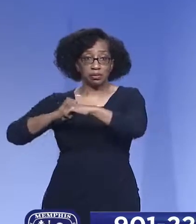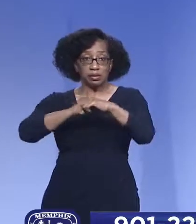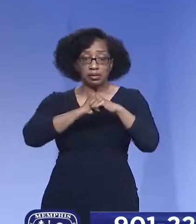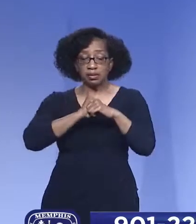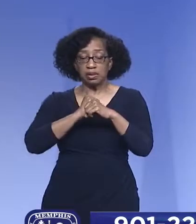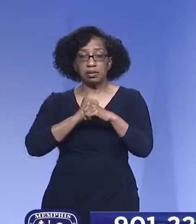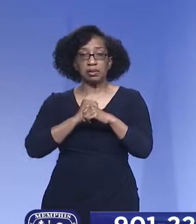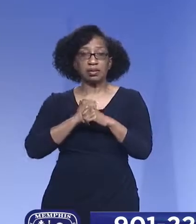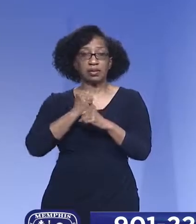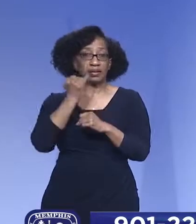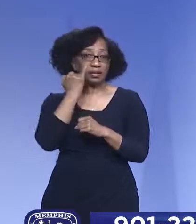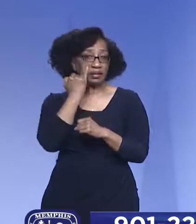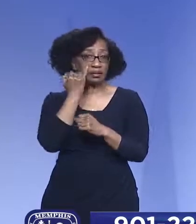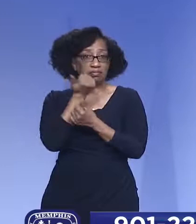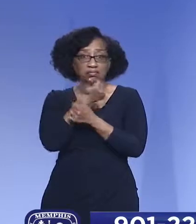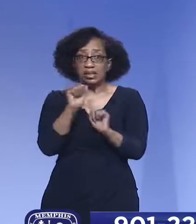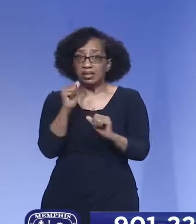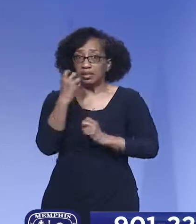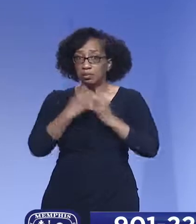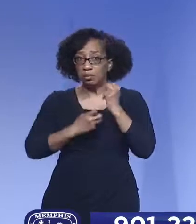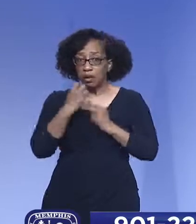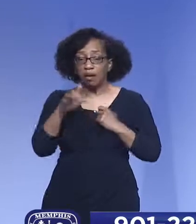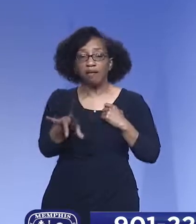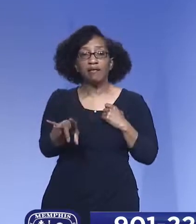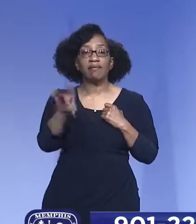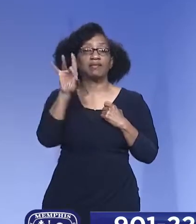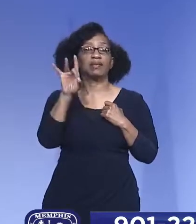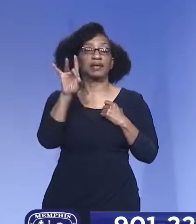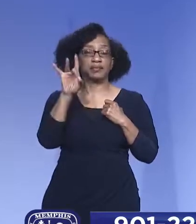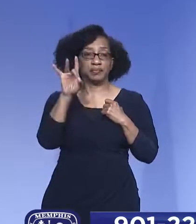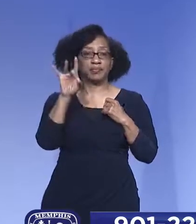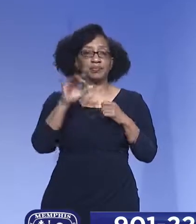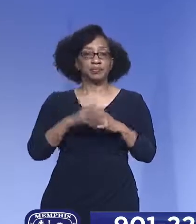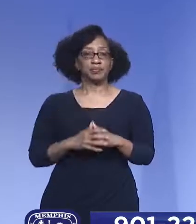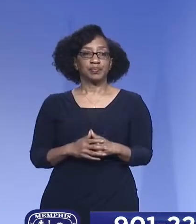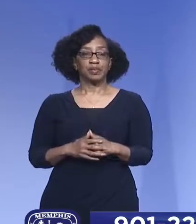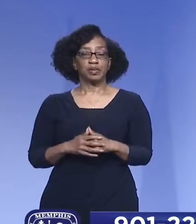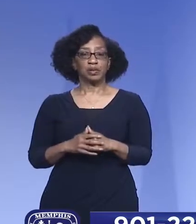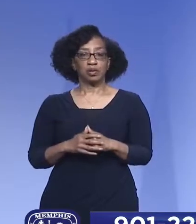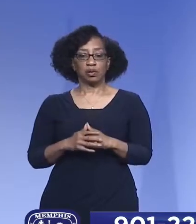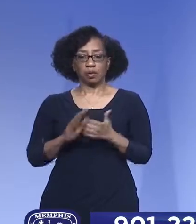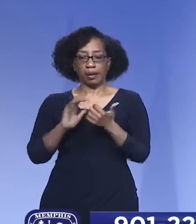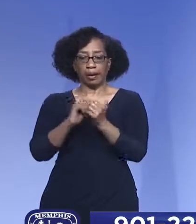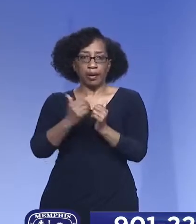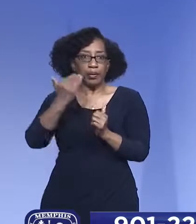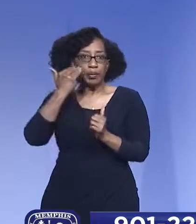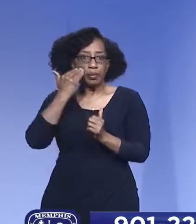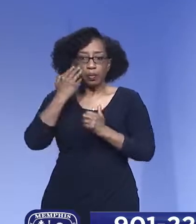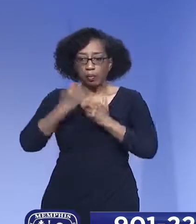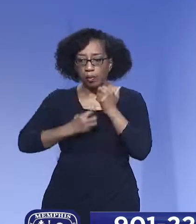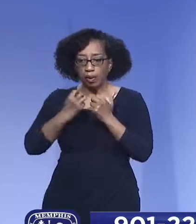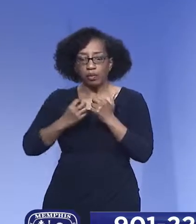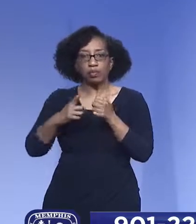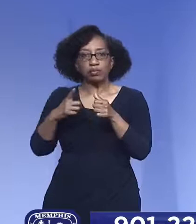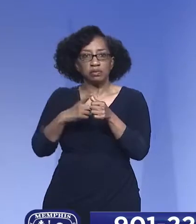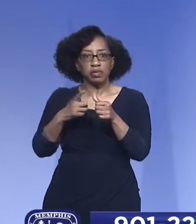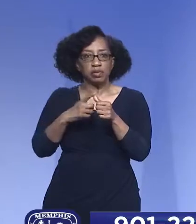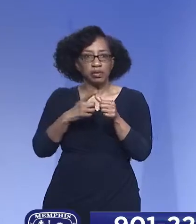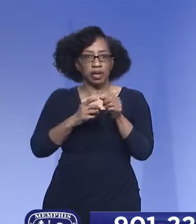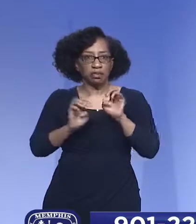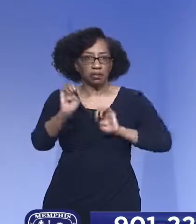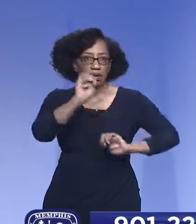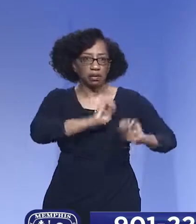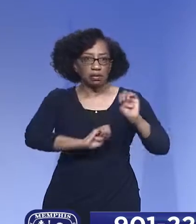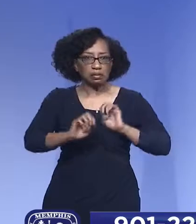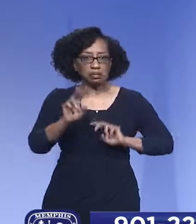any problems if they are there. And before you can determine whether there is a problem, you have to have something to evaluate. And that's where we're